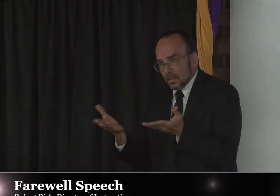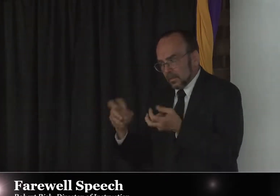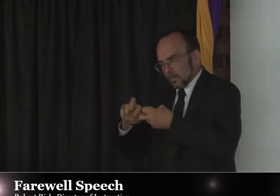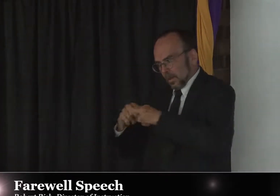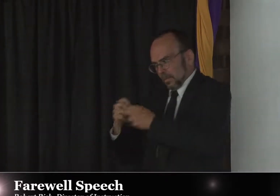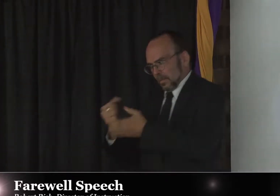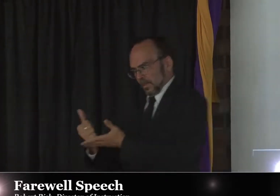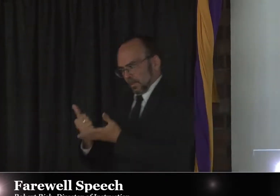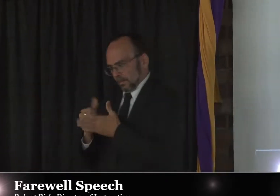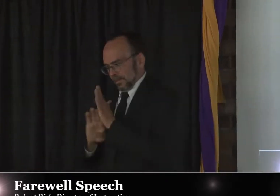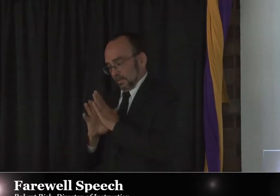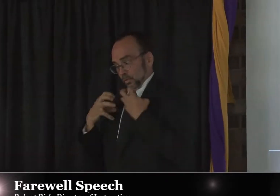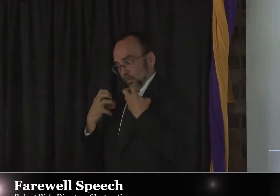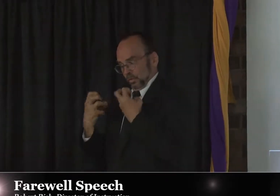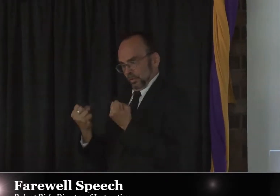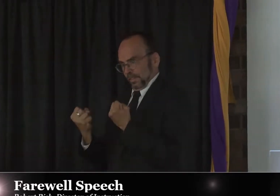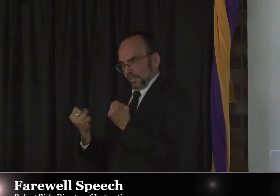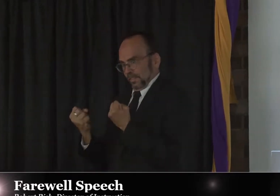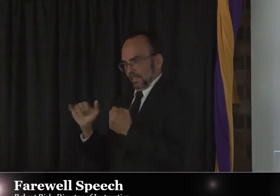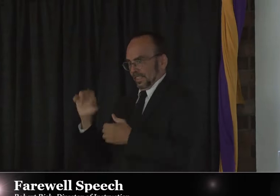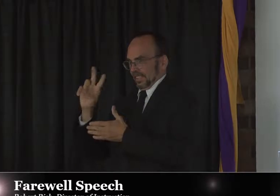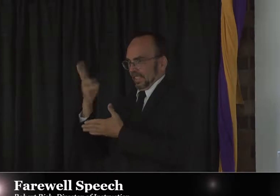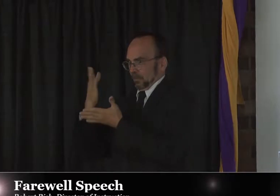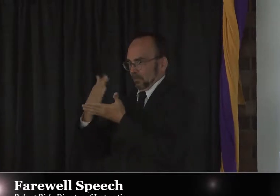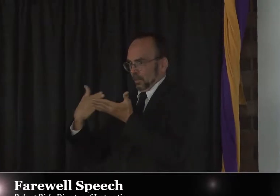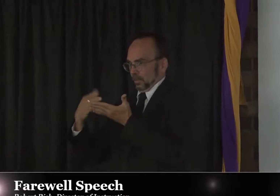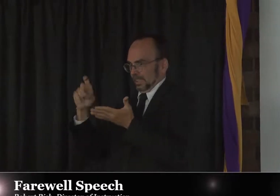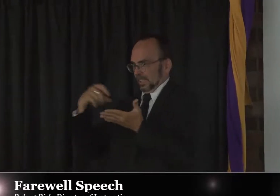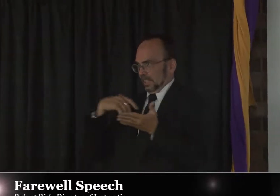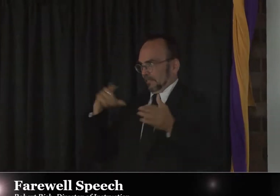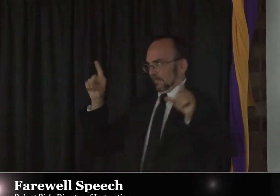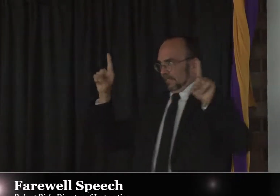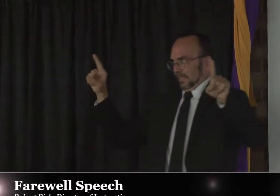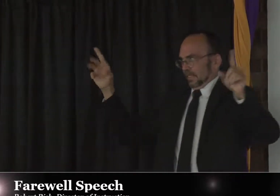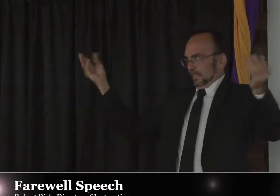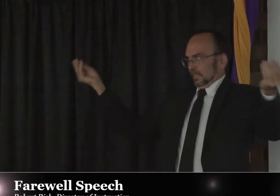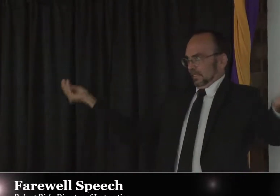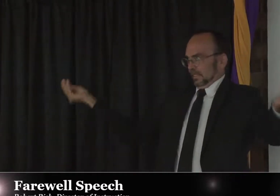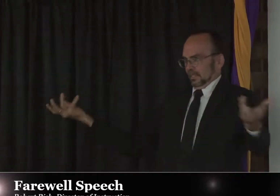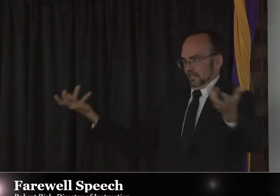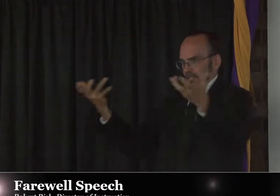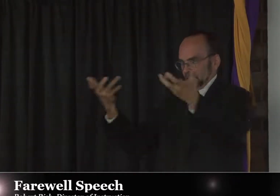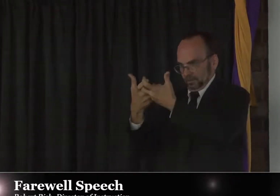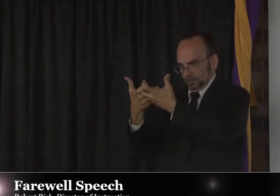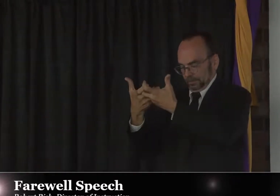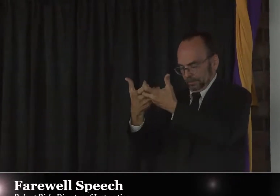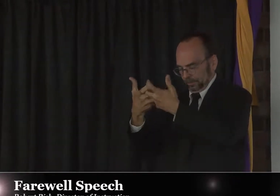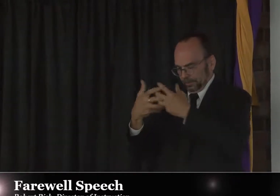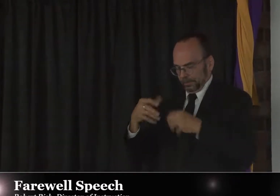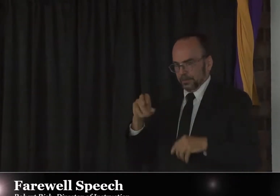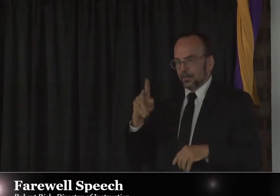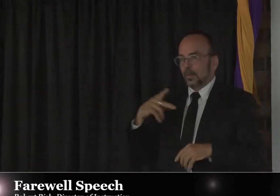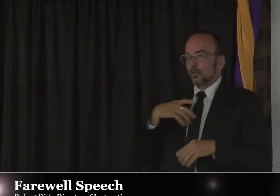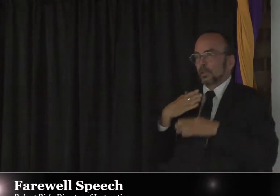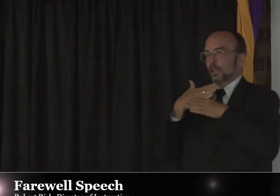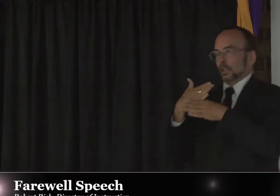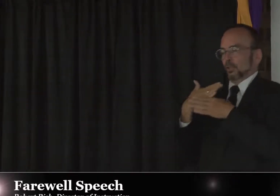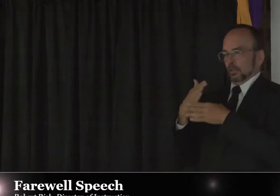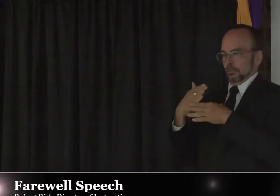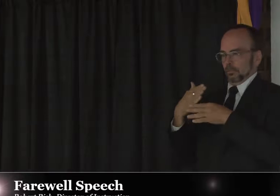helps us develop the courage to do the right thing. And those are the two parts we both need.